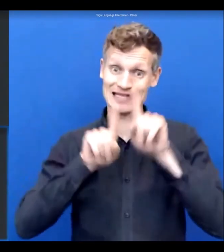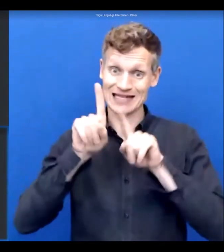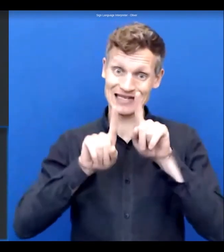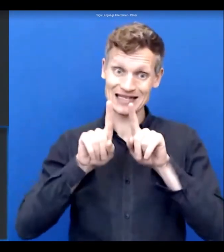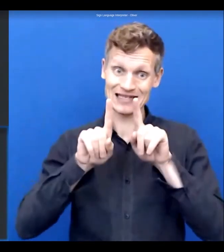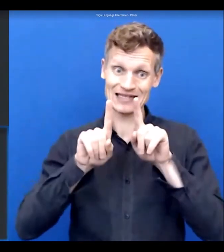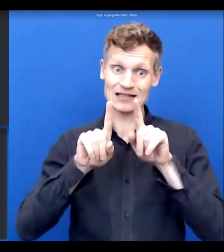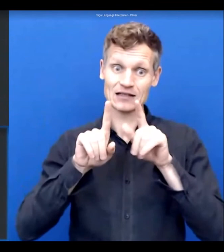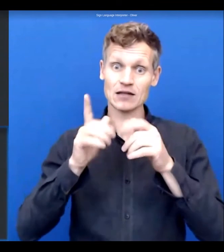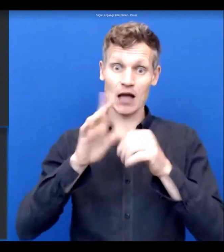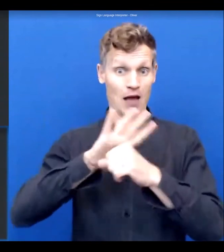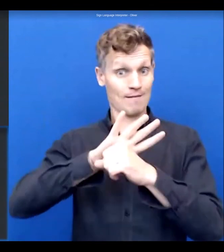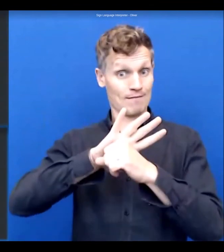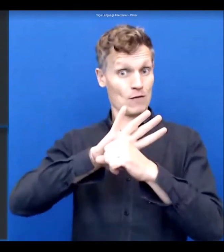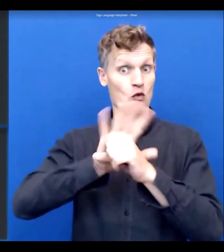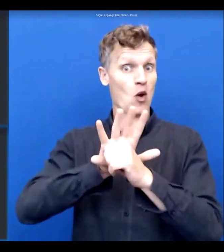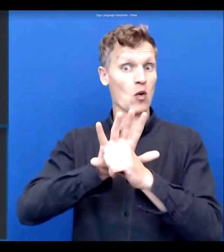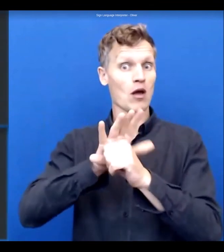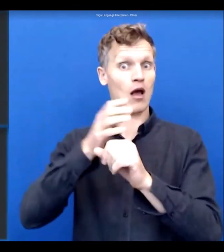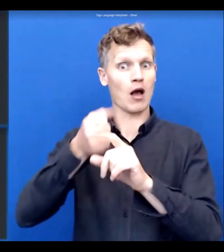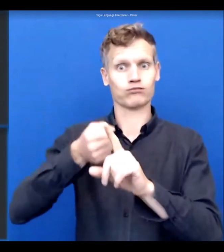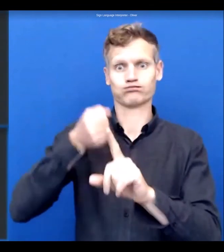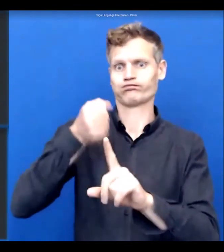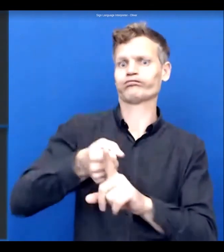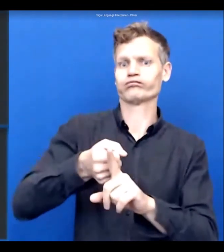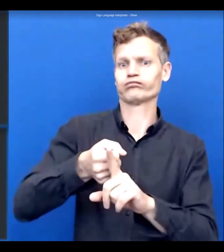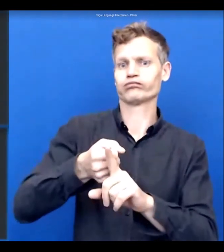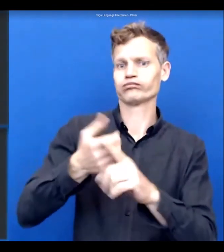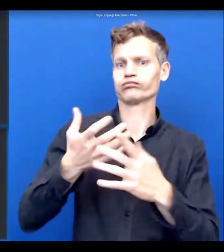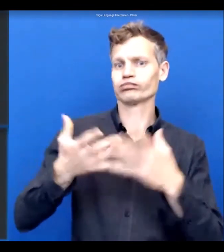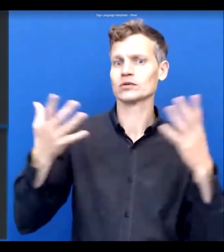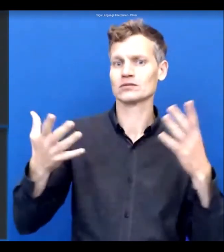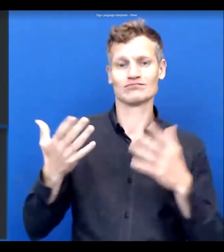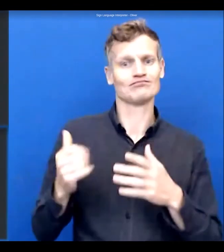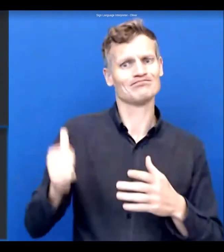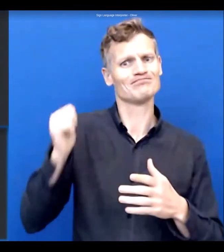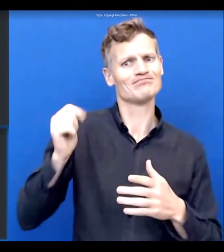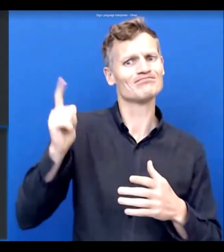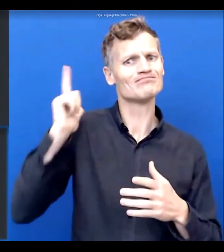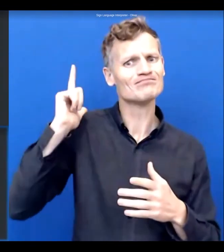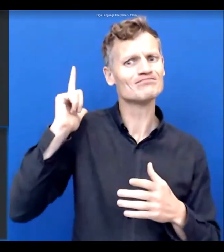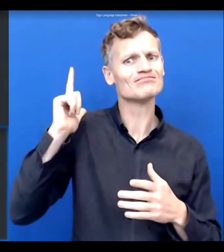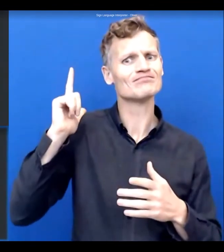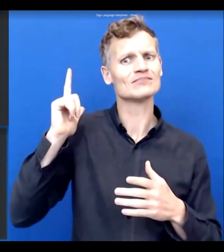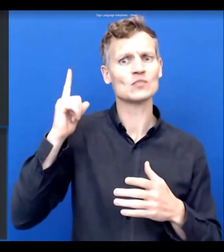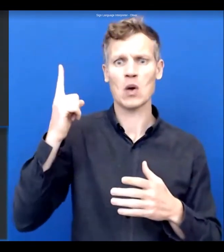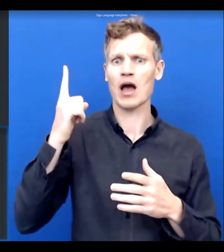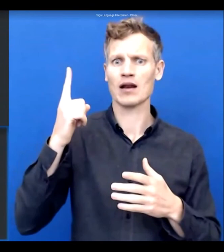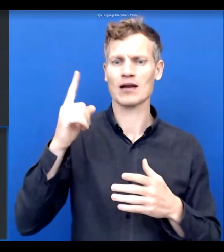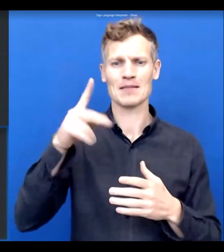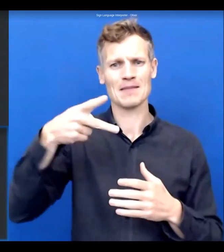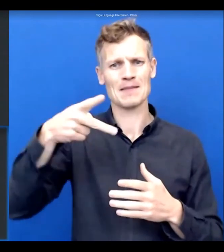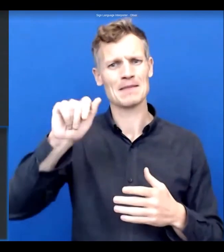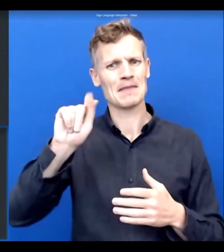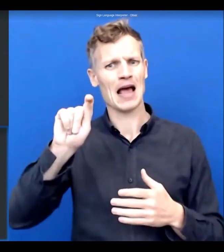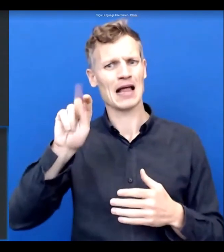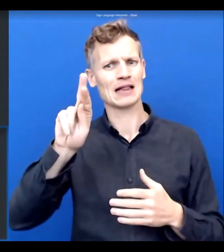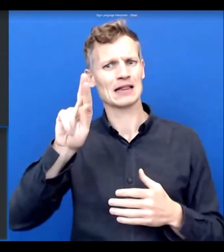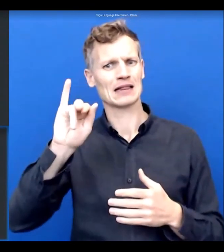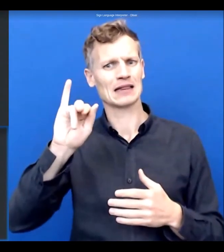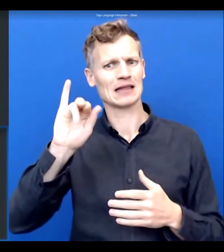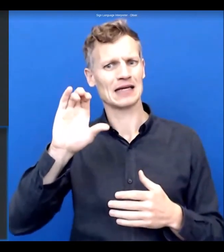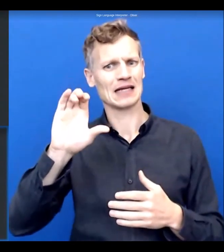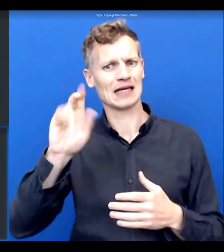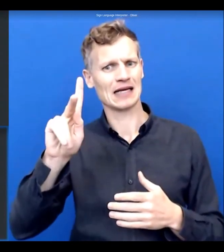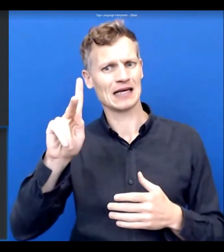of the pandemic. In the previous today's sessions, in particular, the one led by Patrizia Sproni and Stefano Cozzolino,